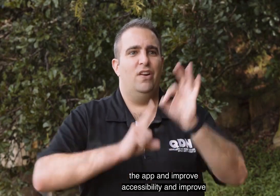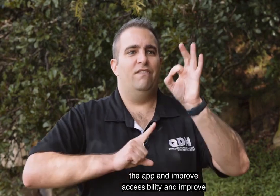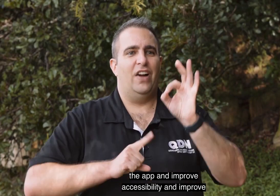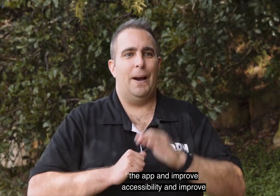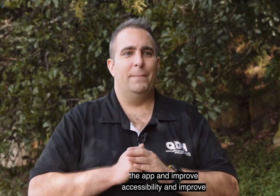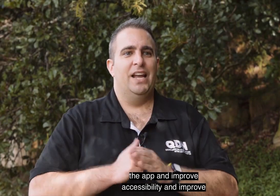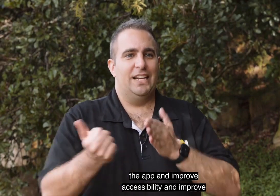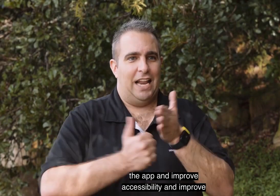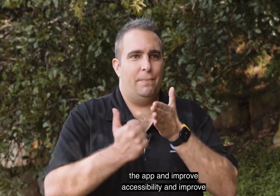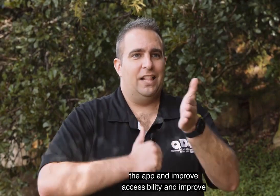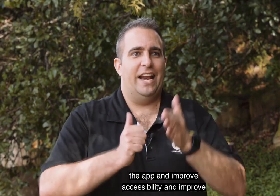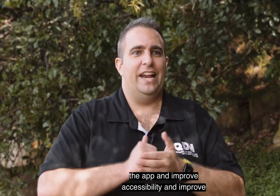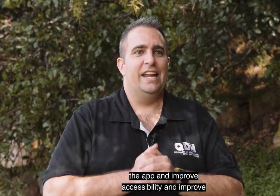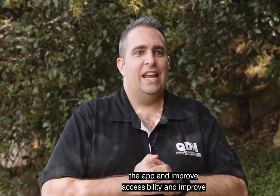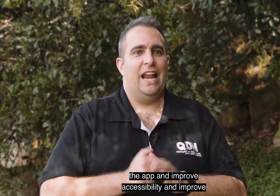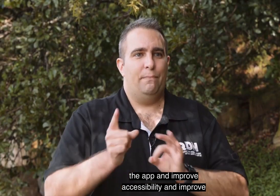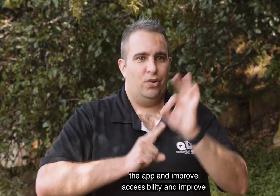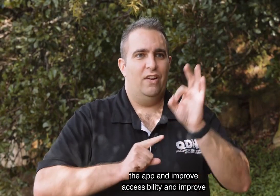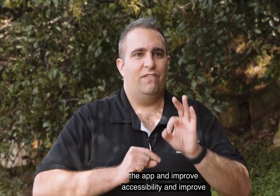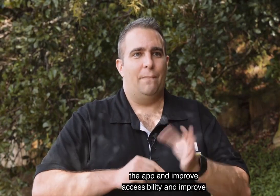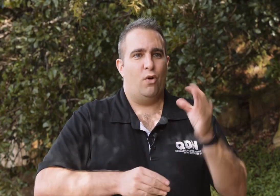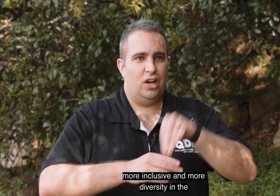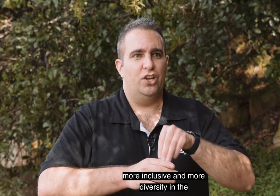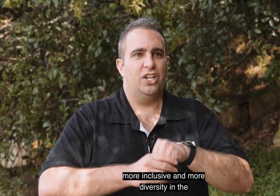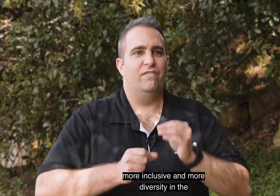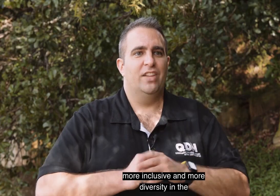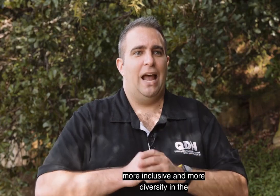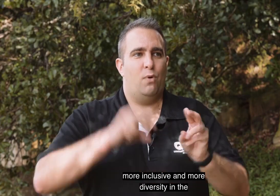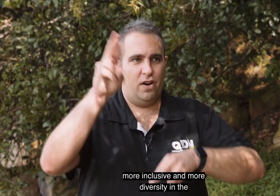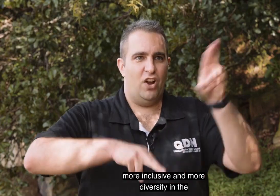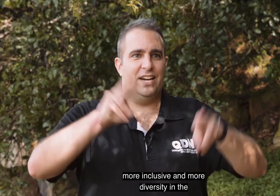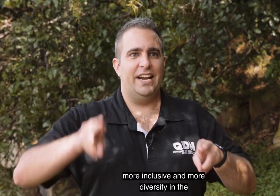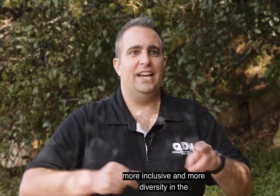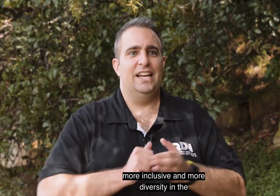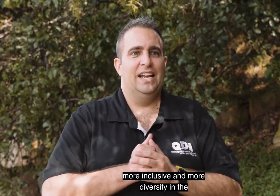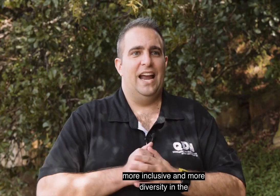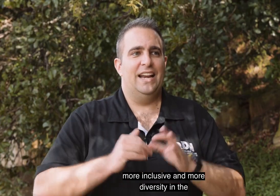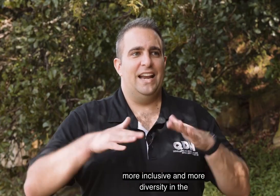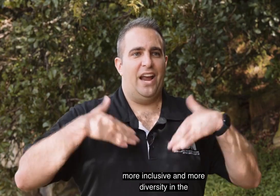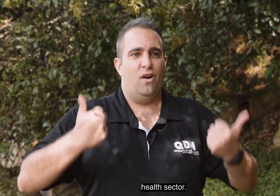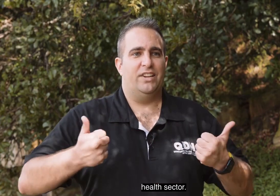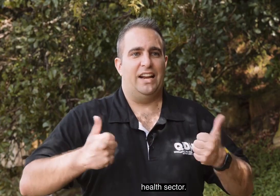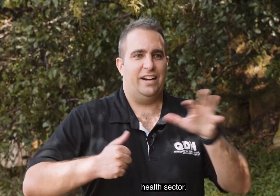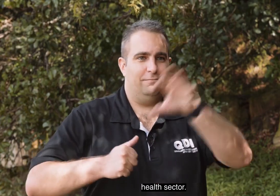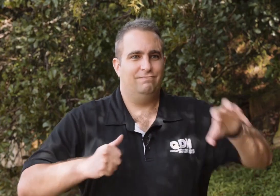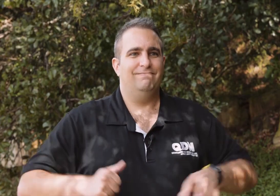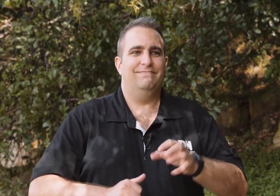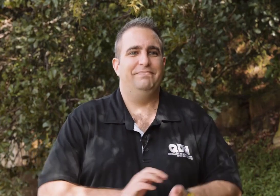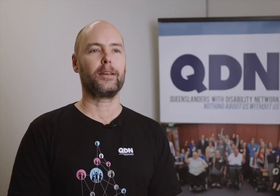improve accessibility and improve more inclusive and more diversity in the health sector. So